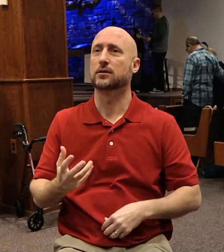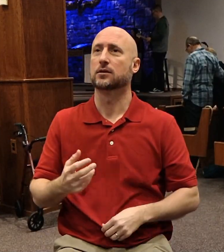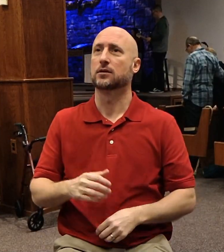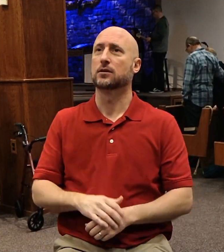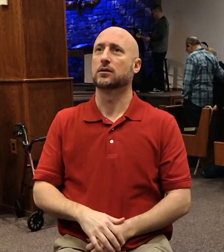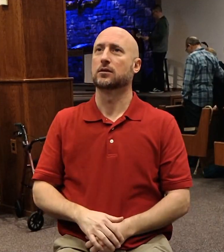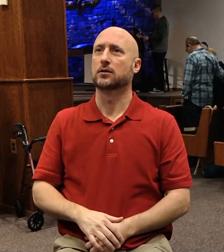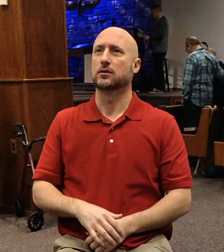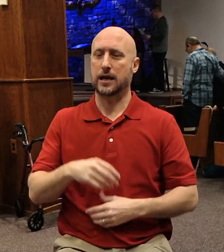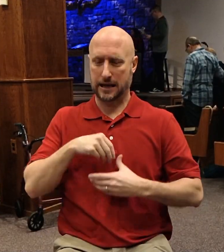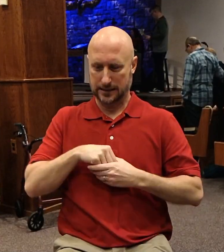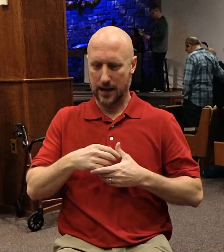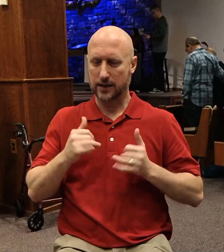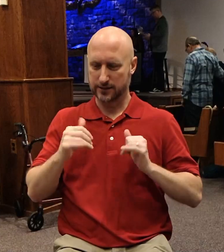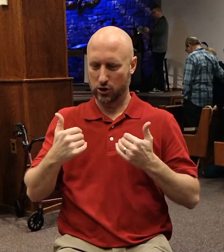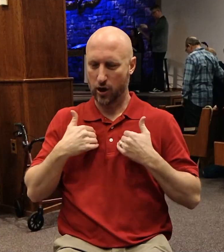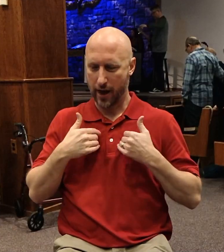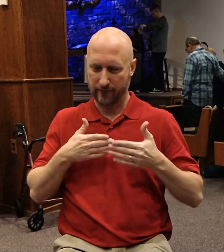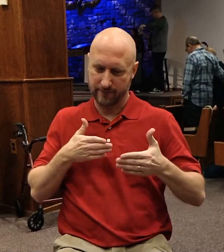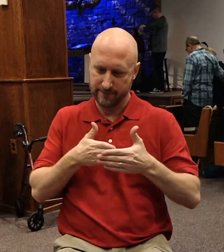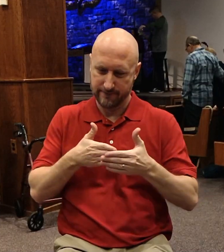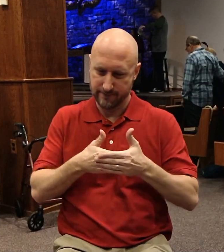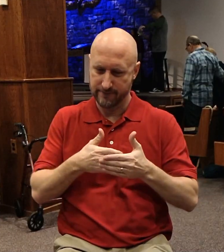there's still prejudice in our lives Lord